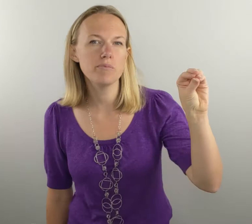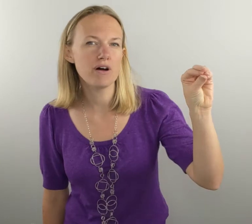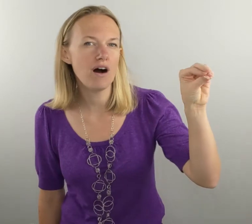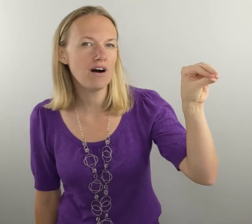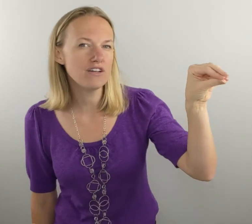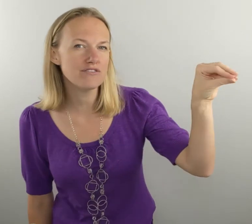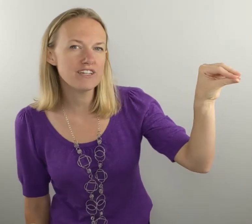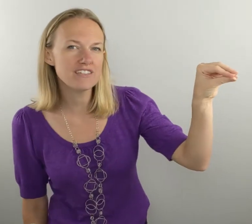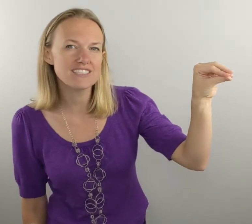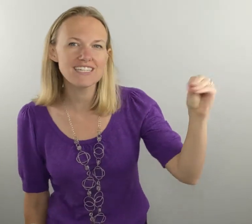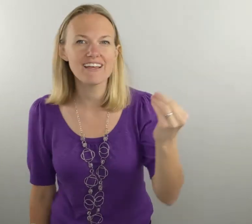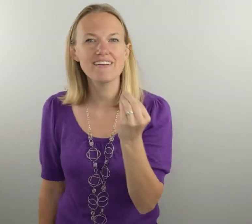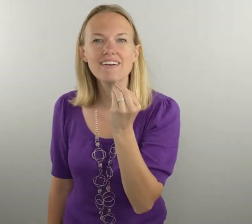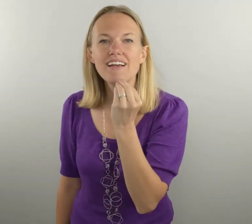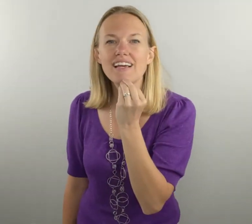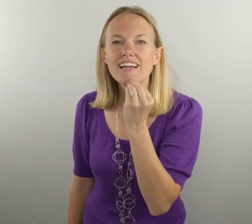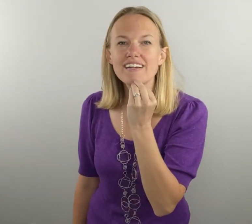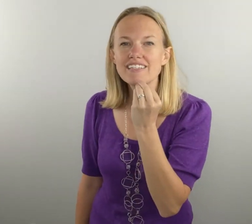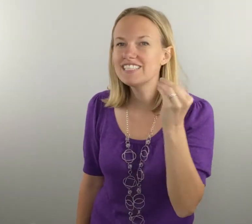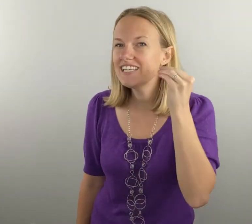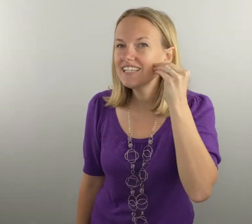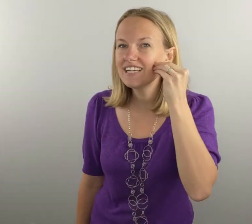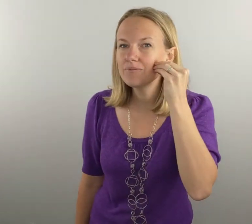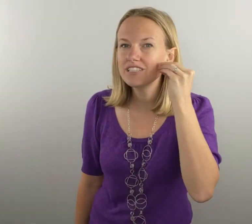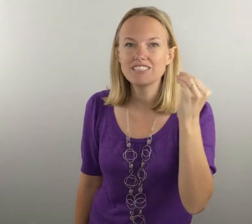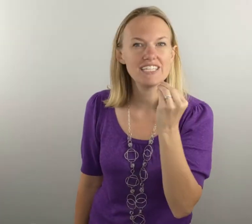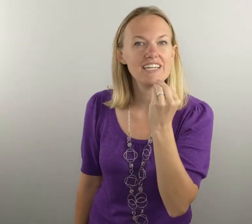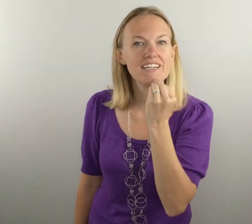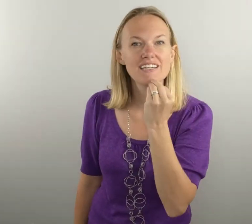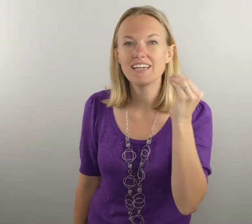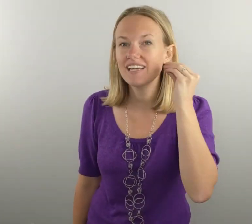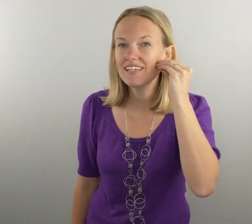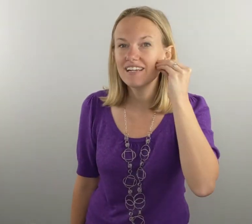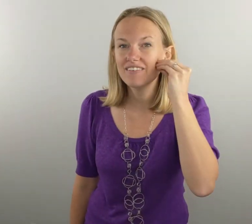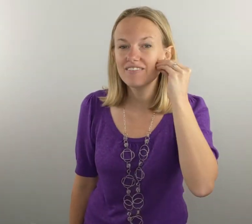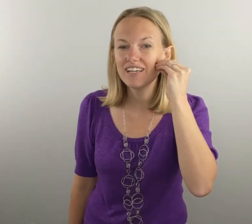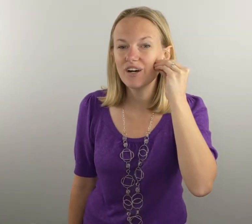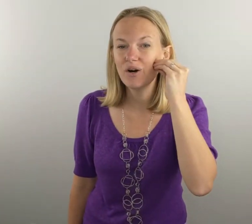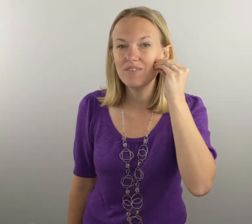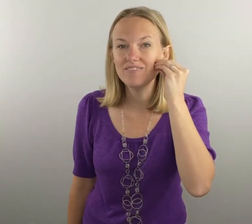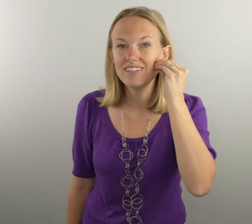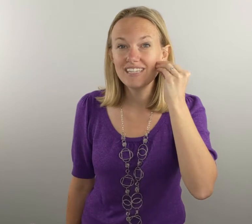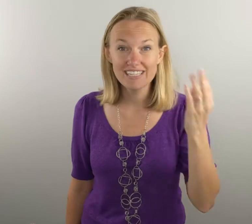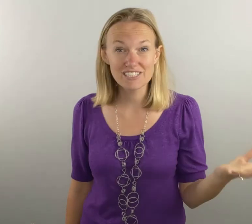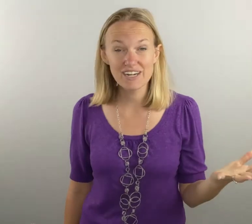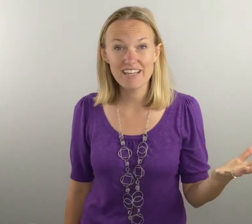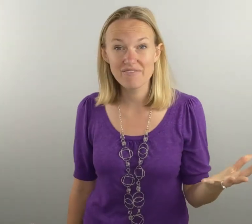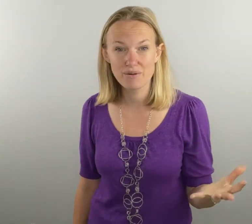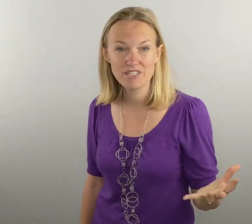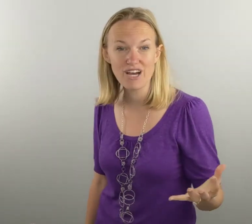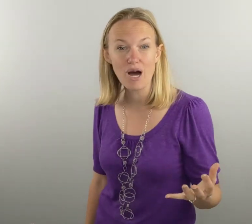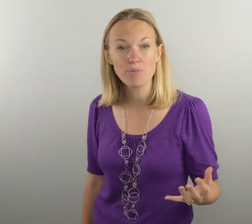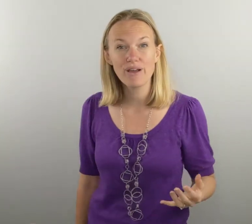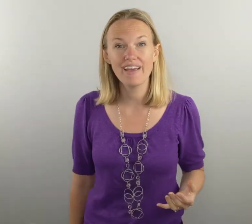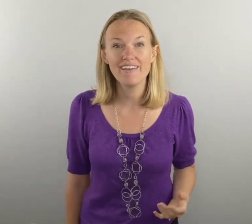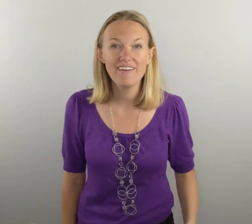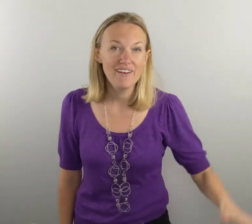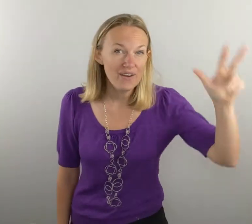put all your fingers together here at your chin and then up to your cheek. Okay, never find a home. Let's try that from the top, okay?